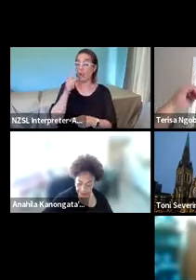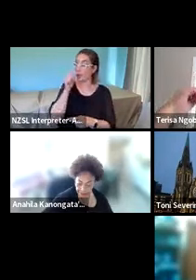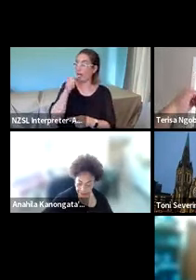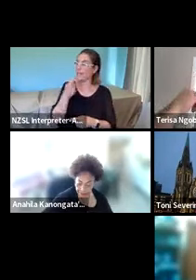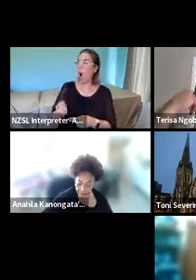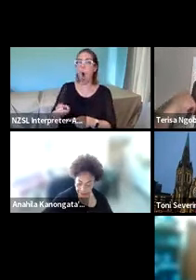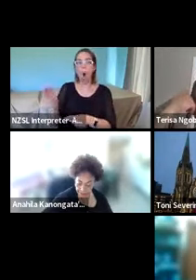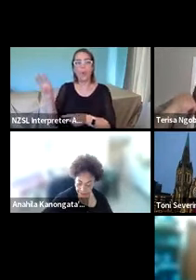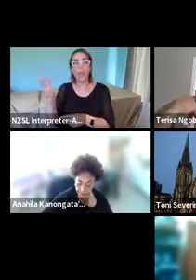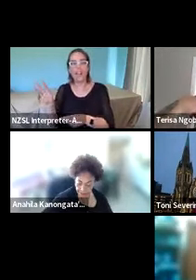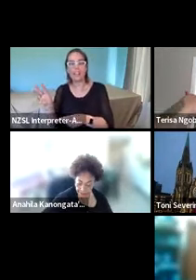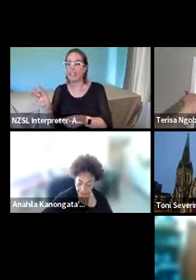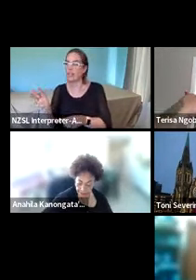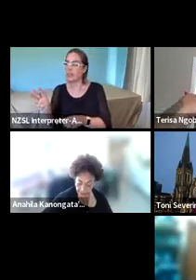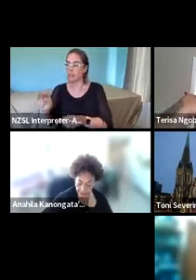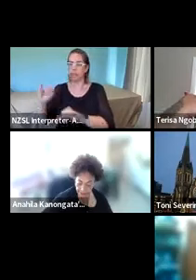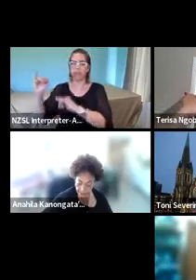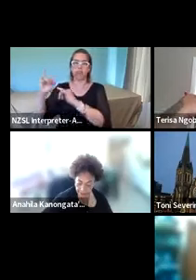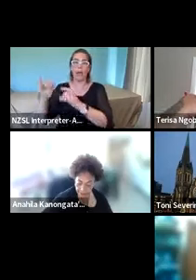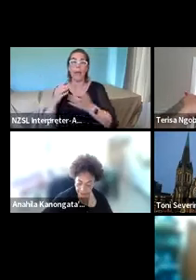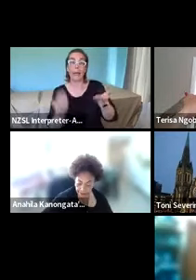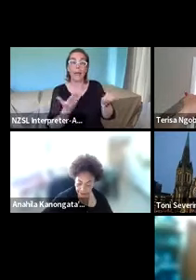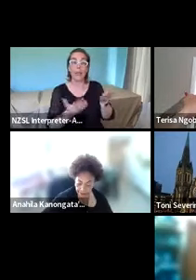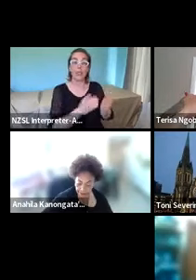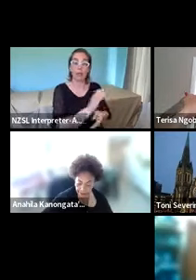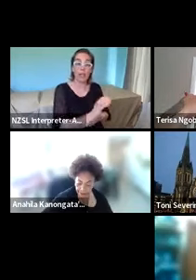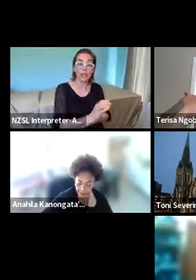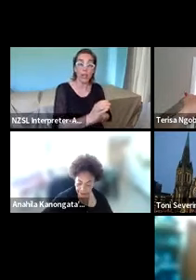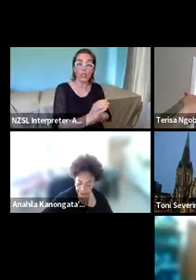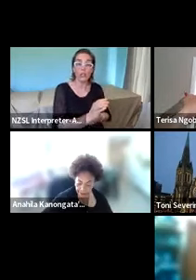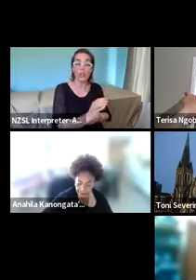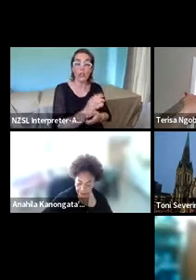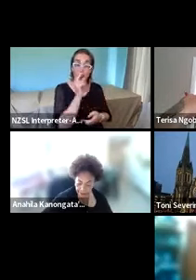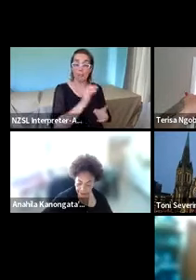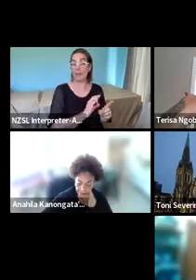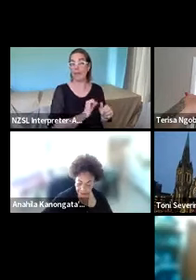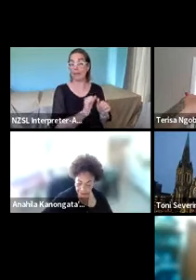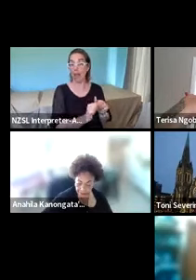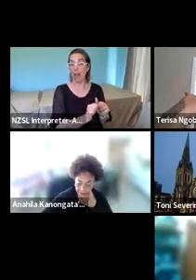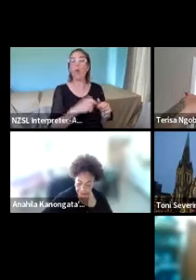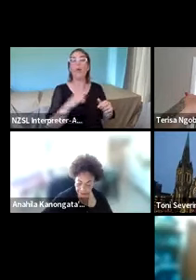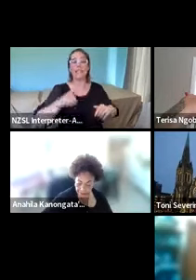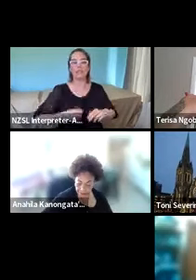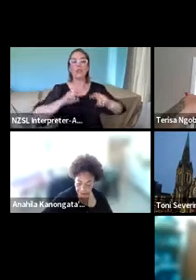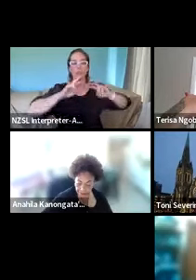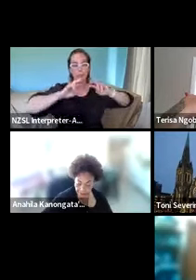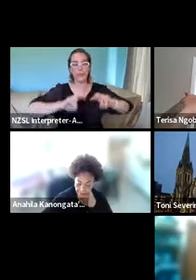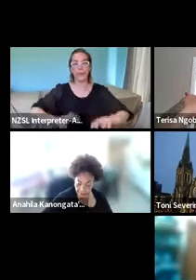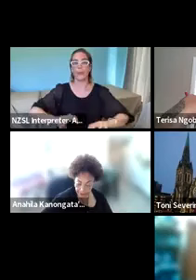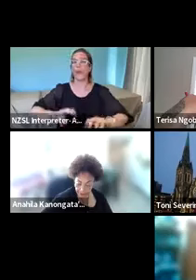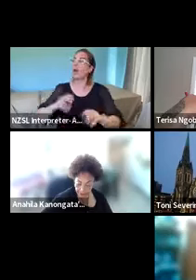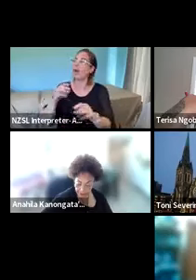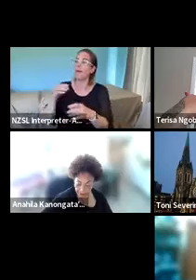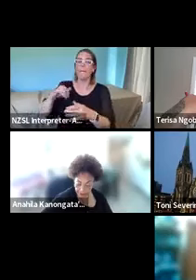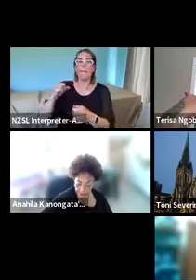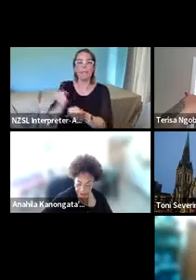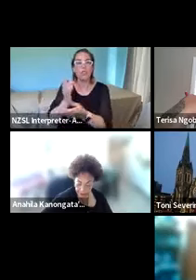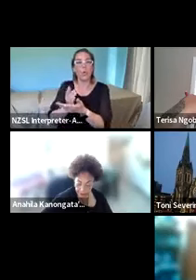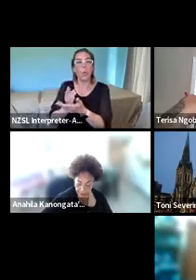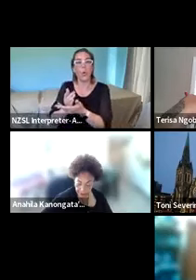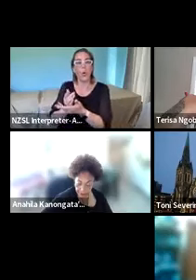to the Christchurch region. We need to invest, you know, into making sure Wellington's better. Or